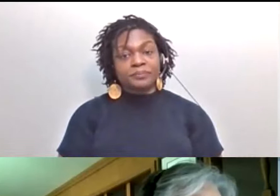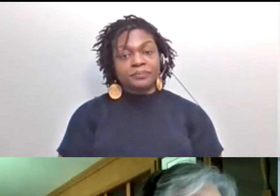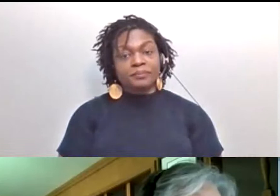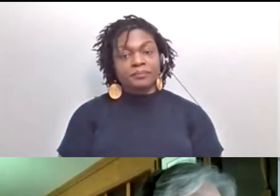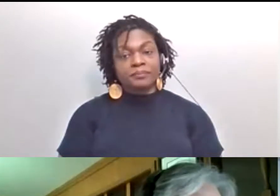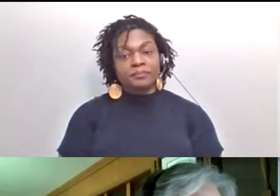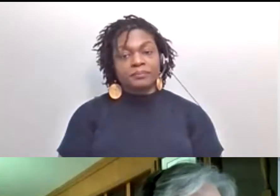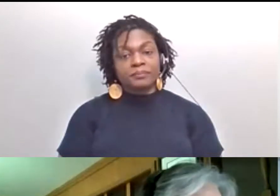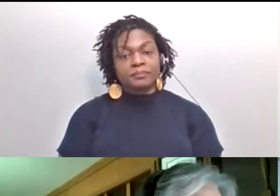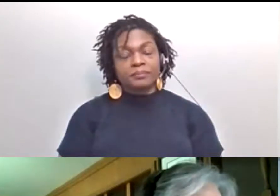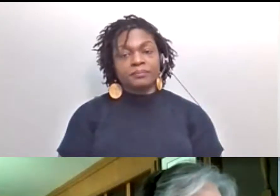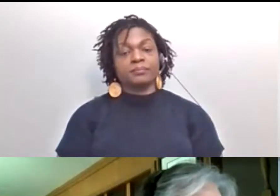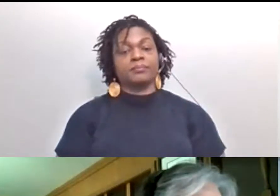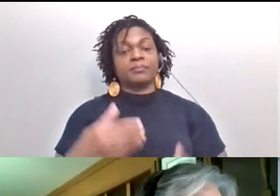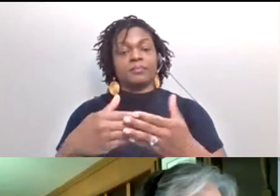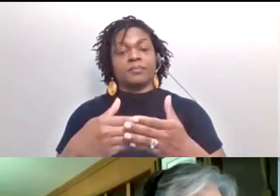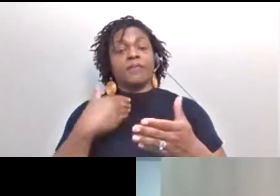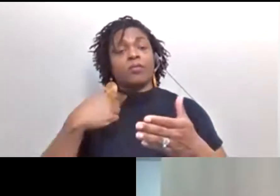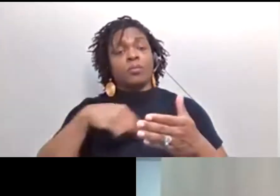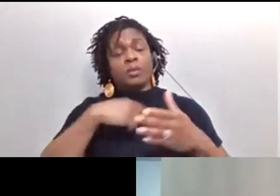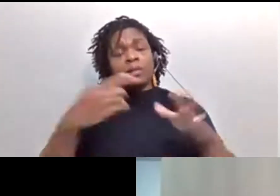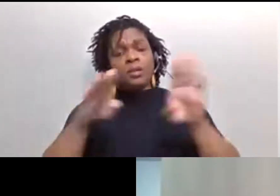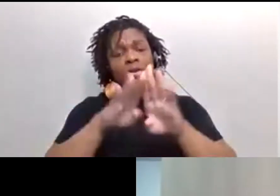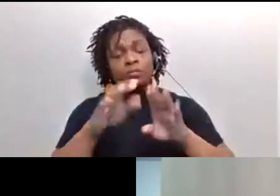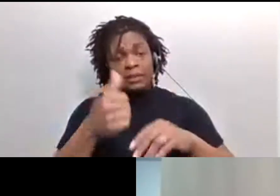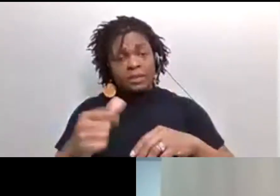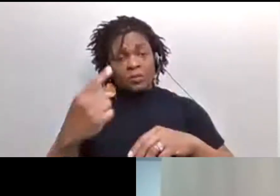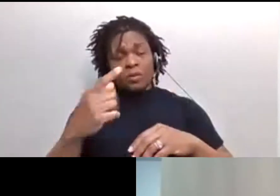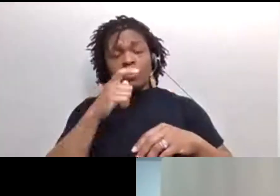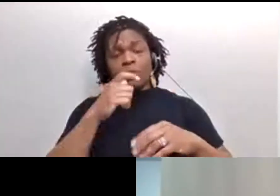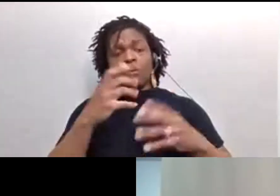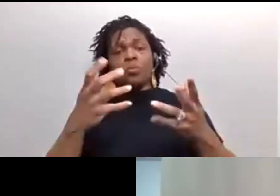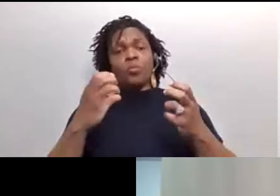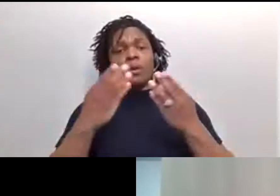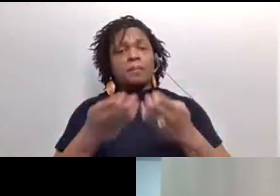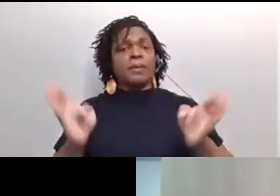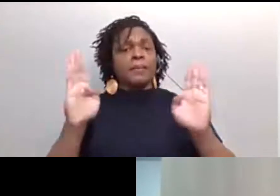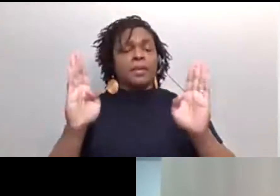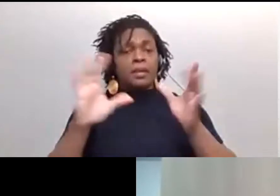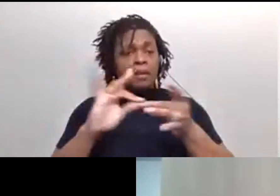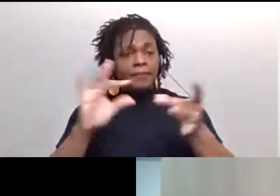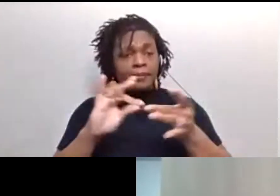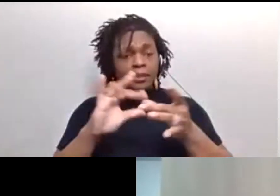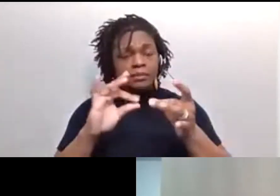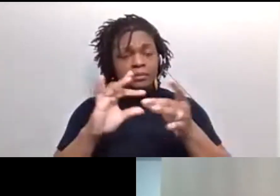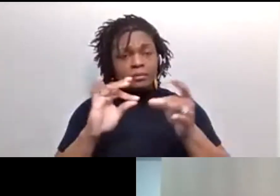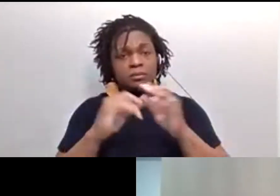Before we adjourn, do we have anyone who wants to make public comments?